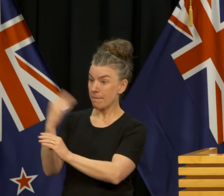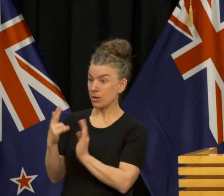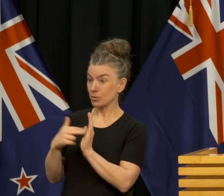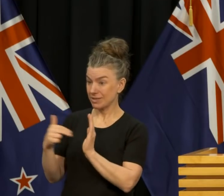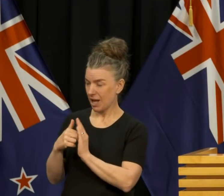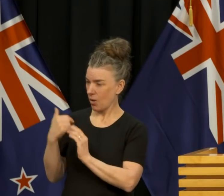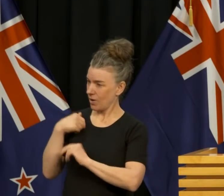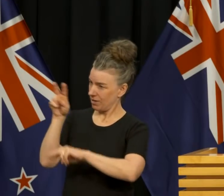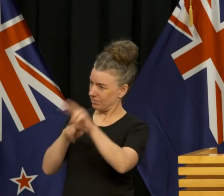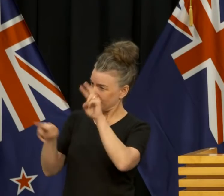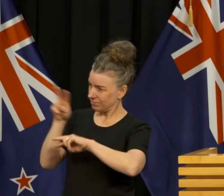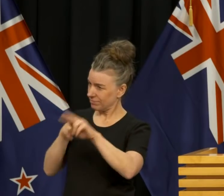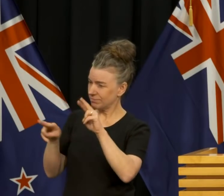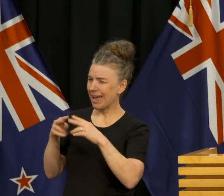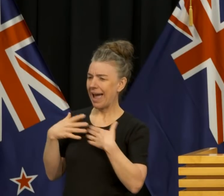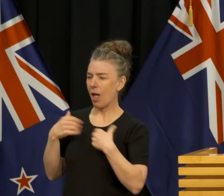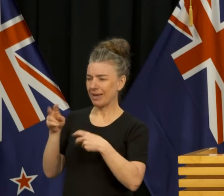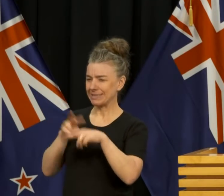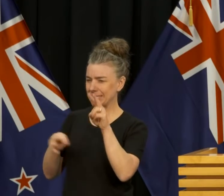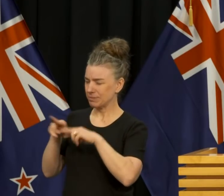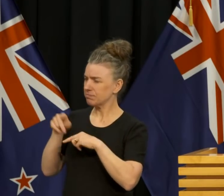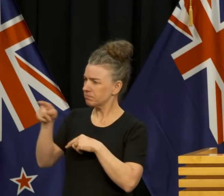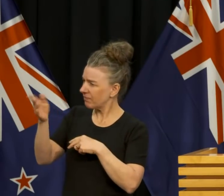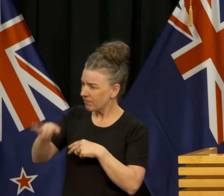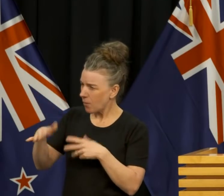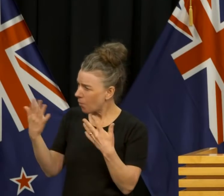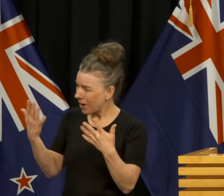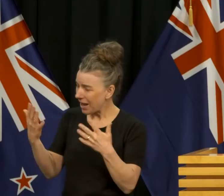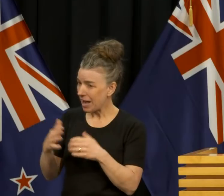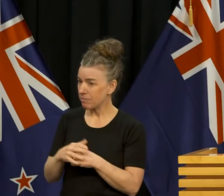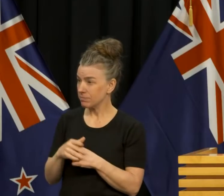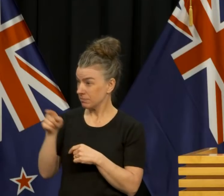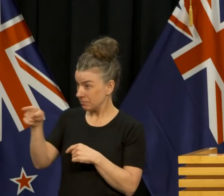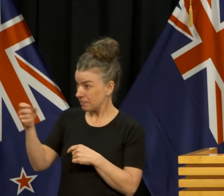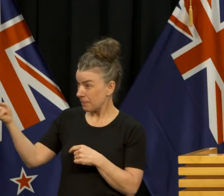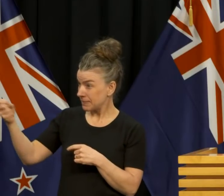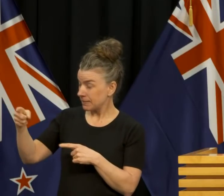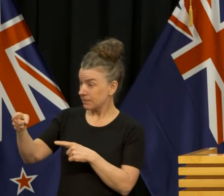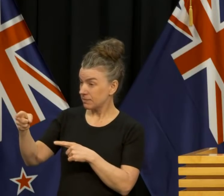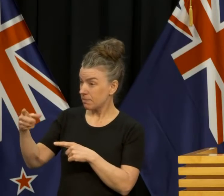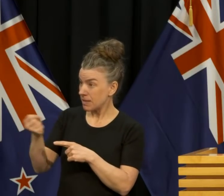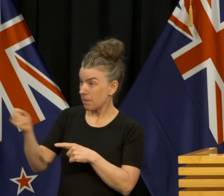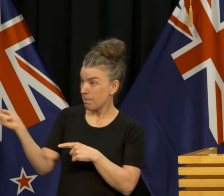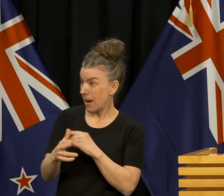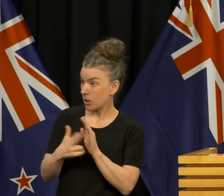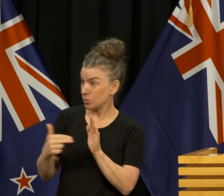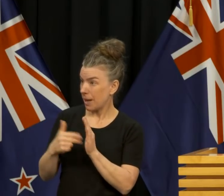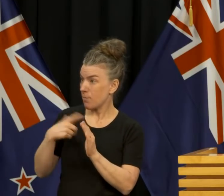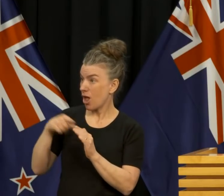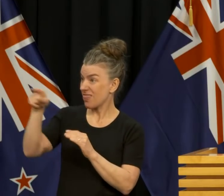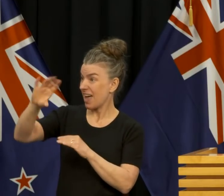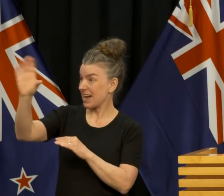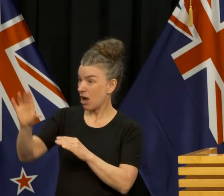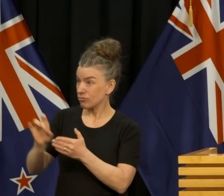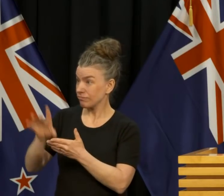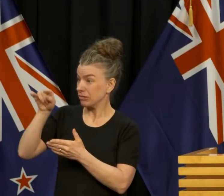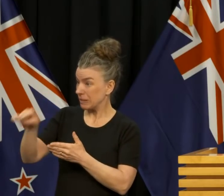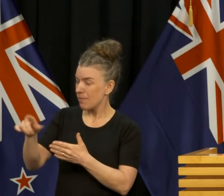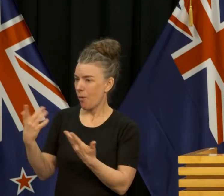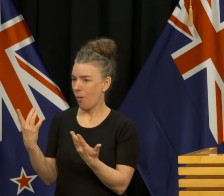is where they have come from, and that's part of the profile that gets developed as part of the health assessments. Anyone leaving